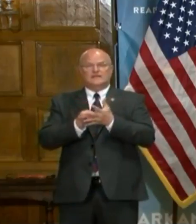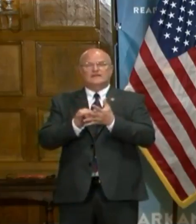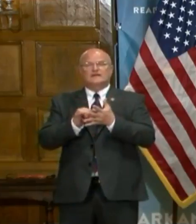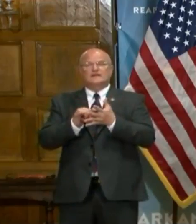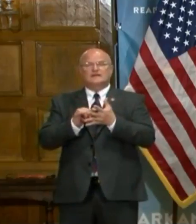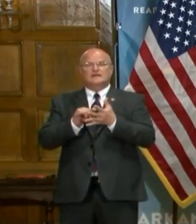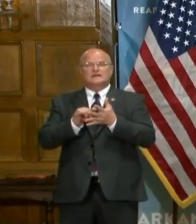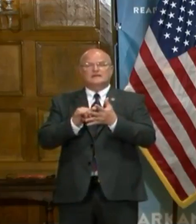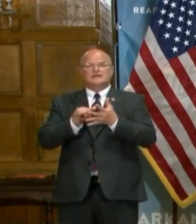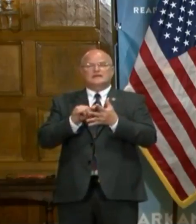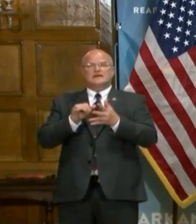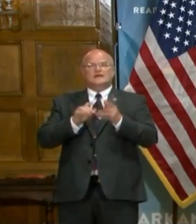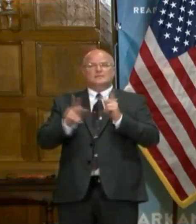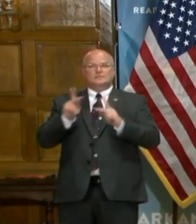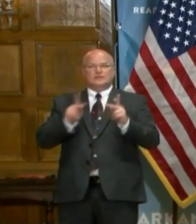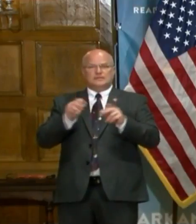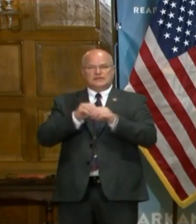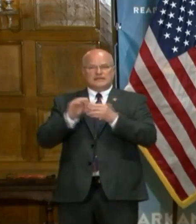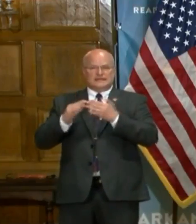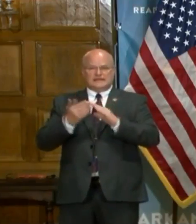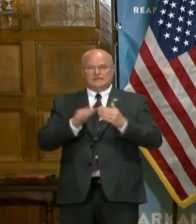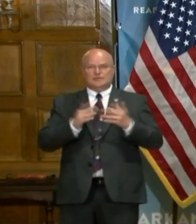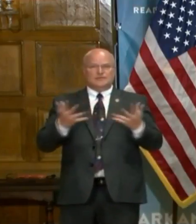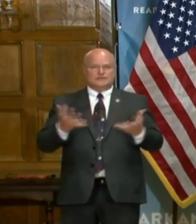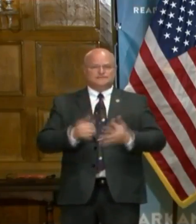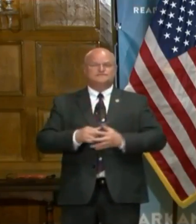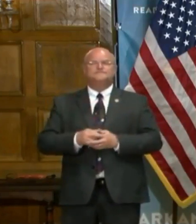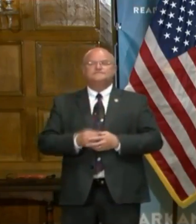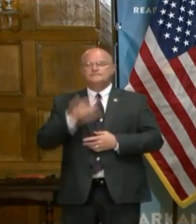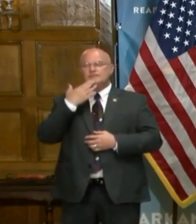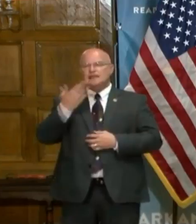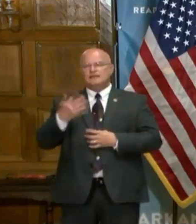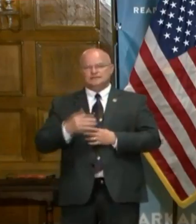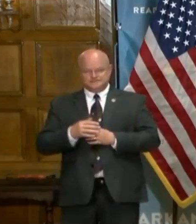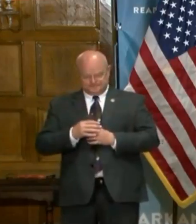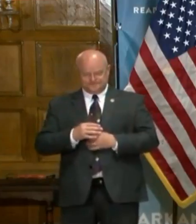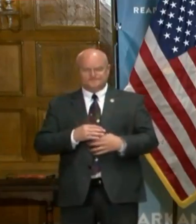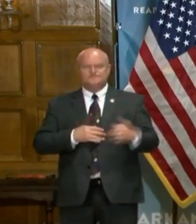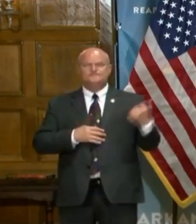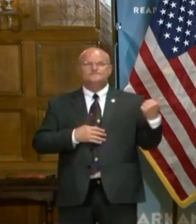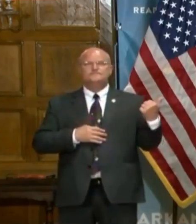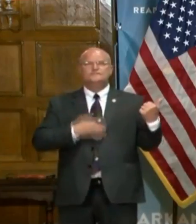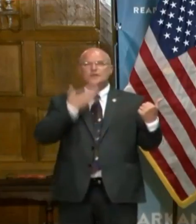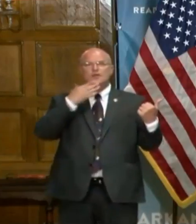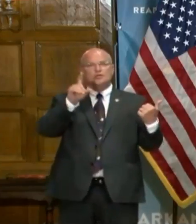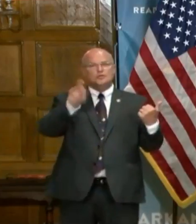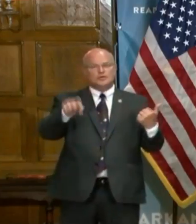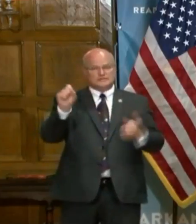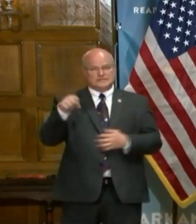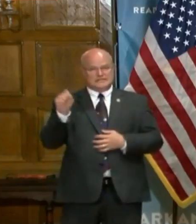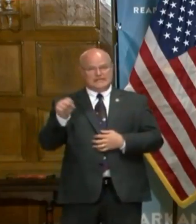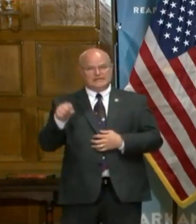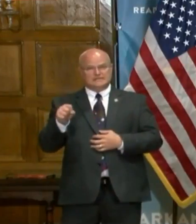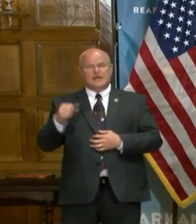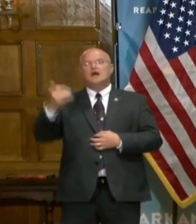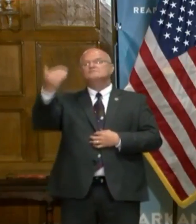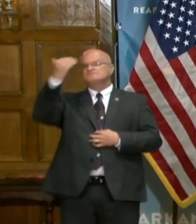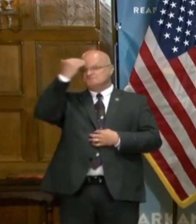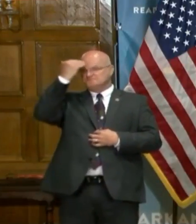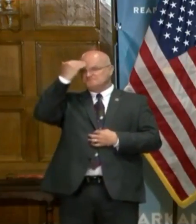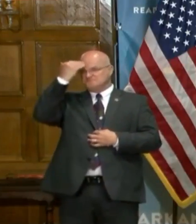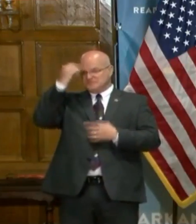given inmates are being released from Cummins? Thank you. Excellent questions. Yes, well aware